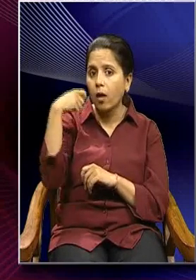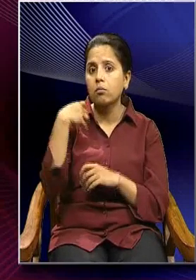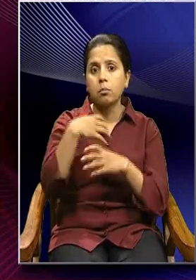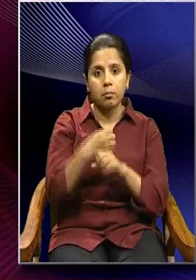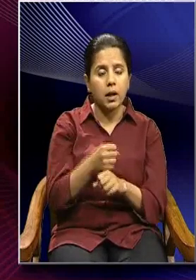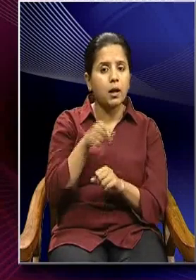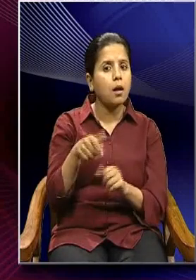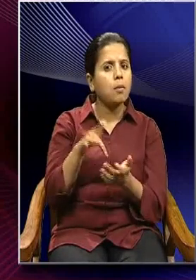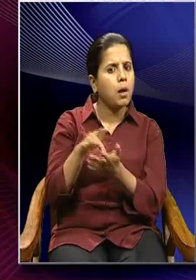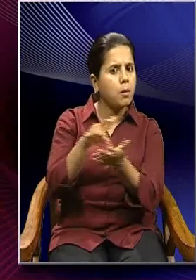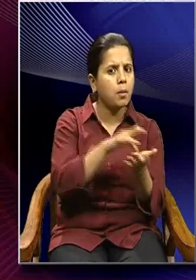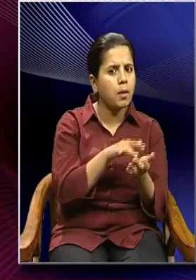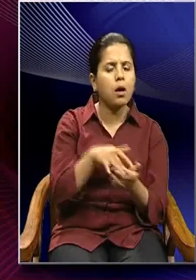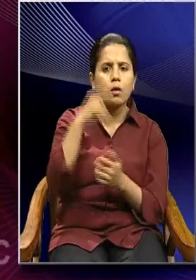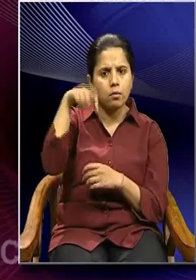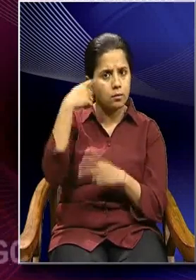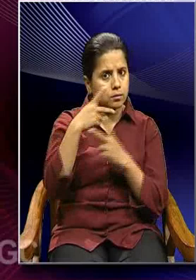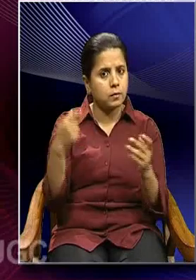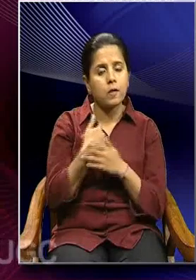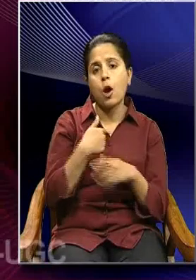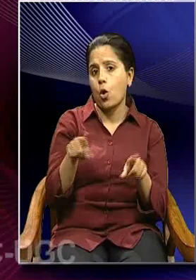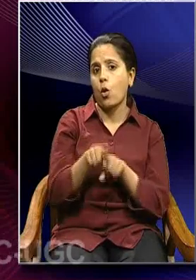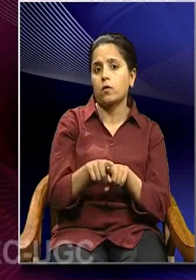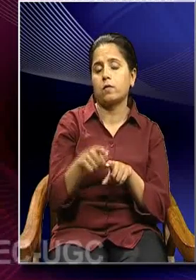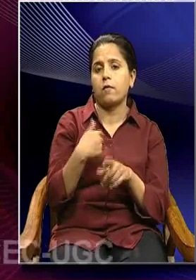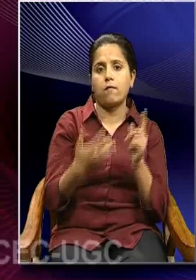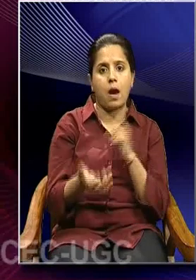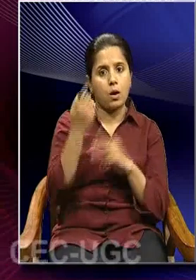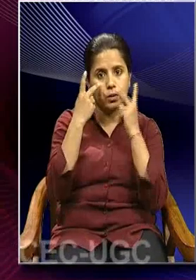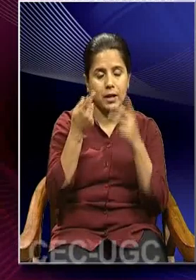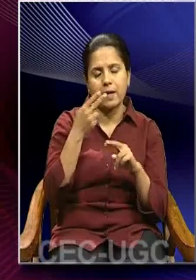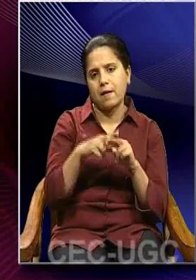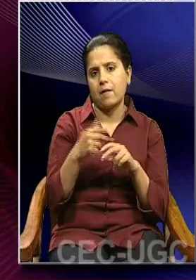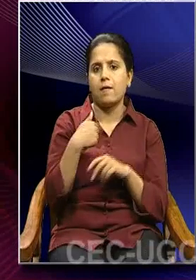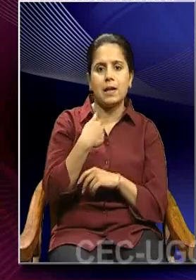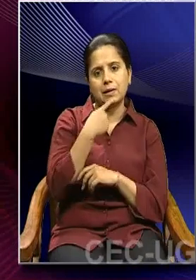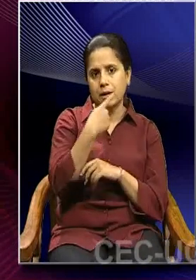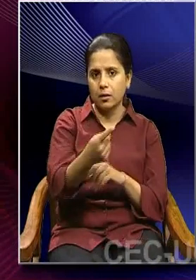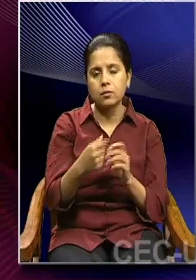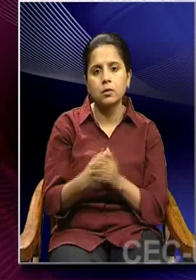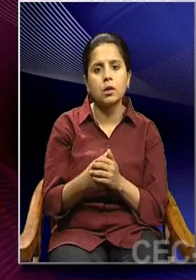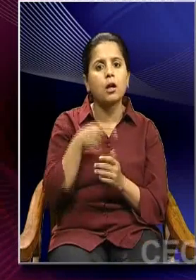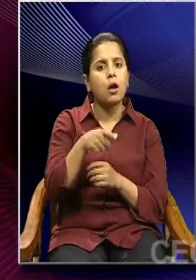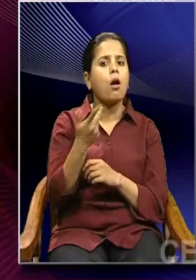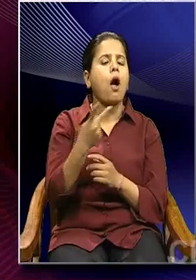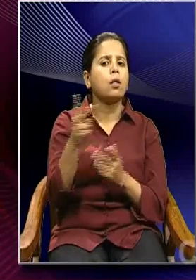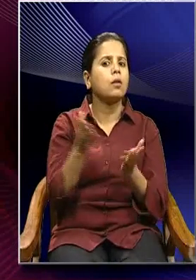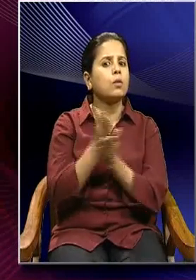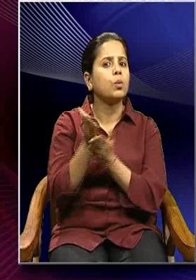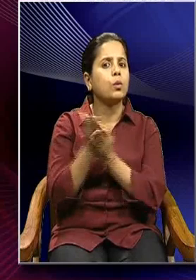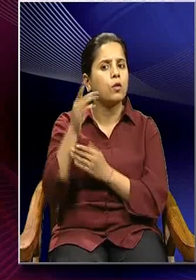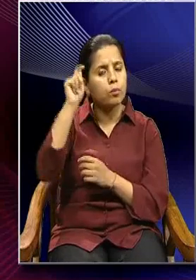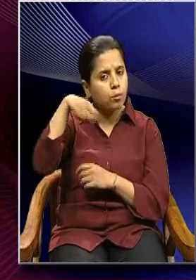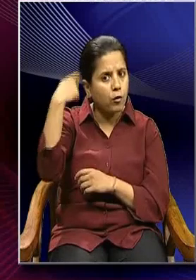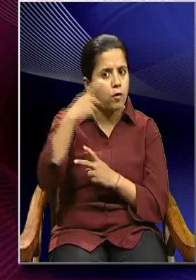the regional cinema. And then we also find that if we say that how the alternative cinema was on